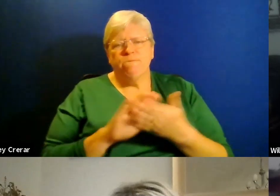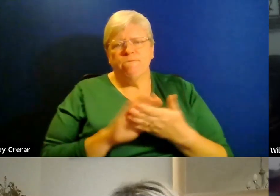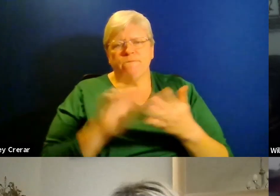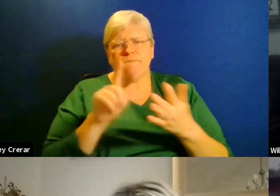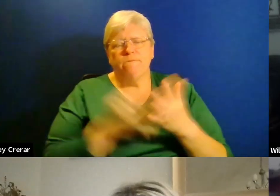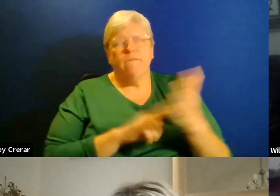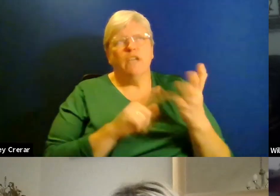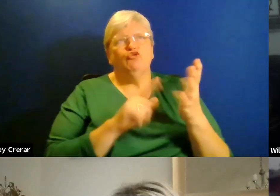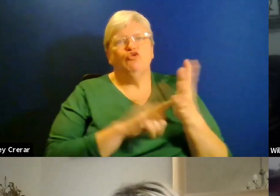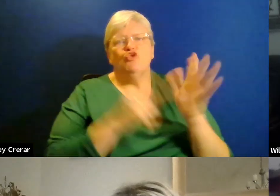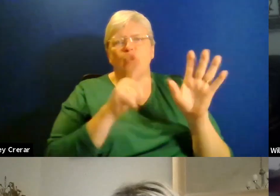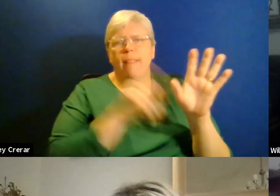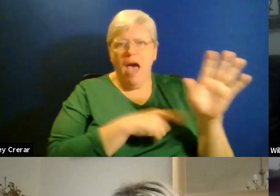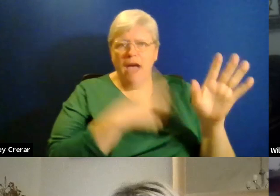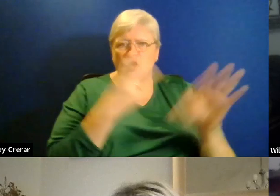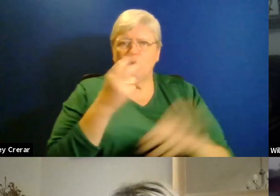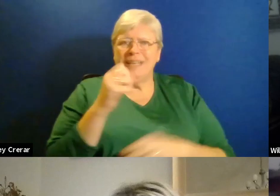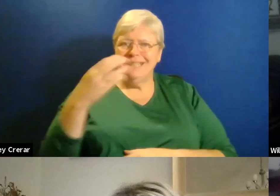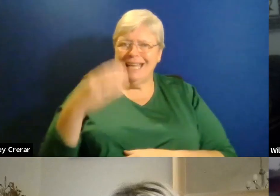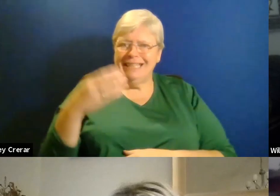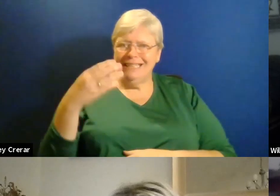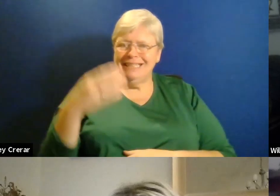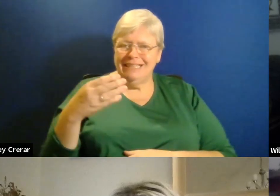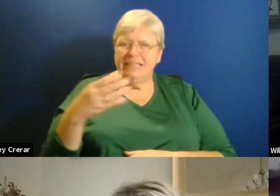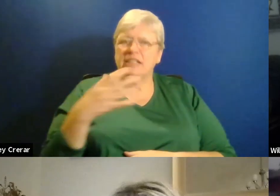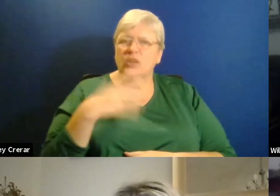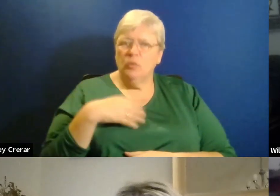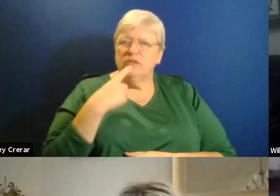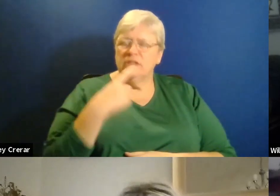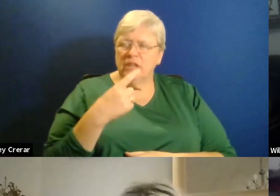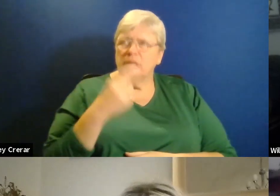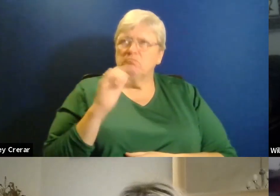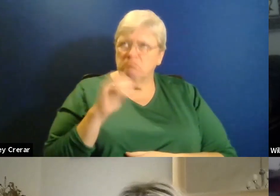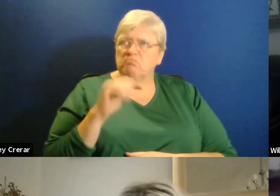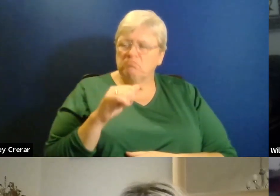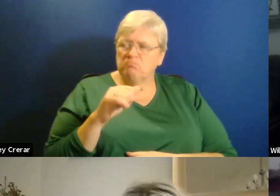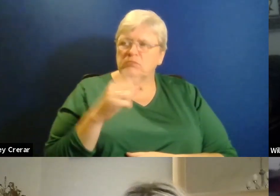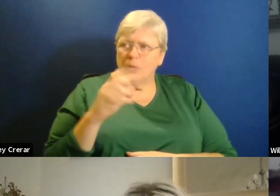July 2019, I want to say, yeah, July 2019, that we